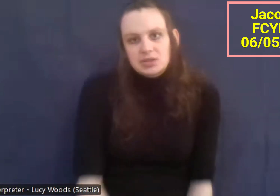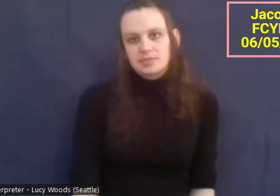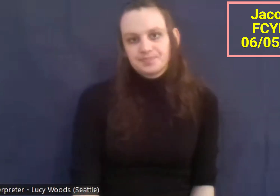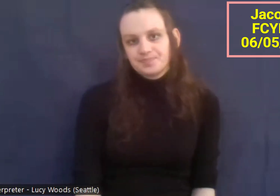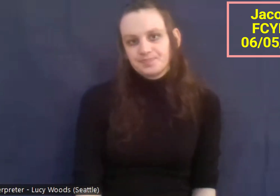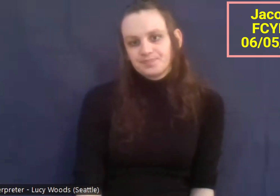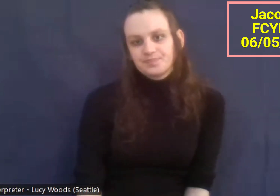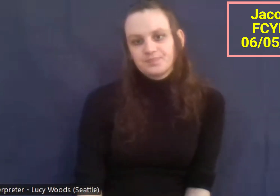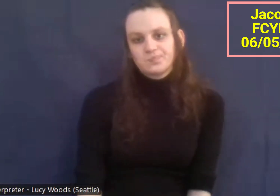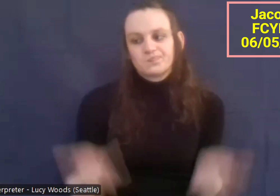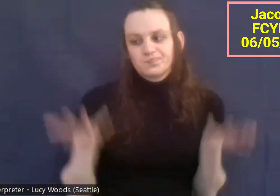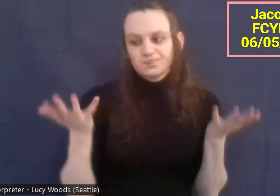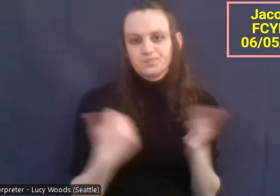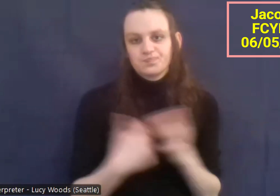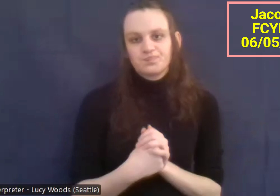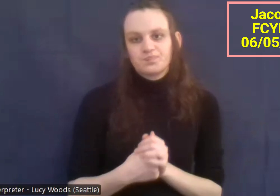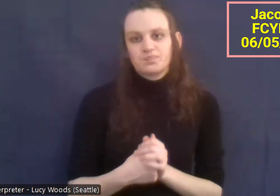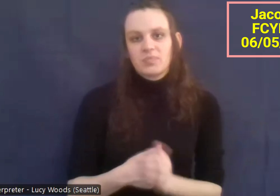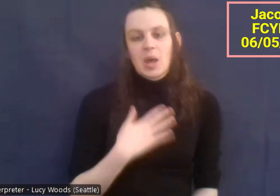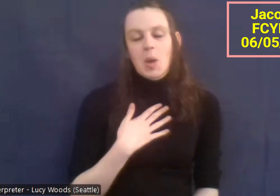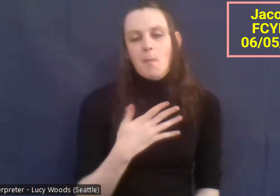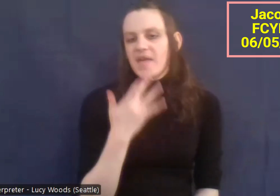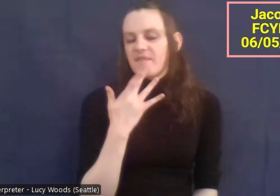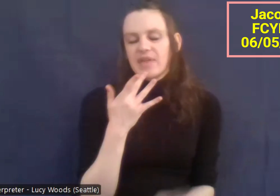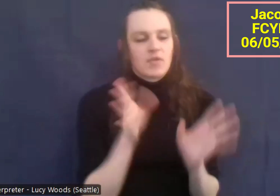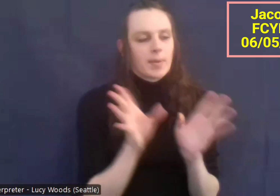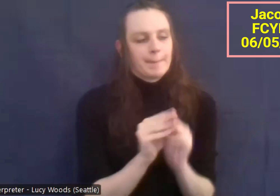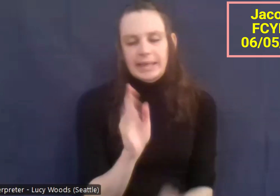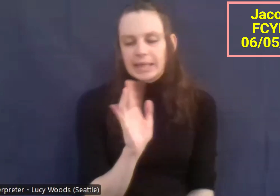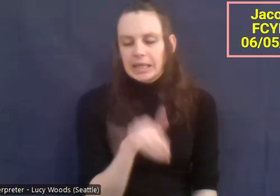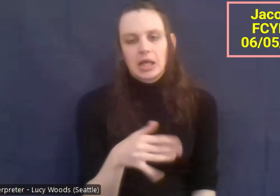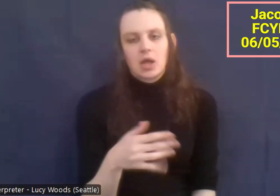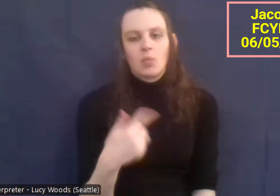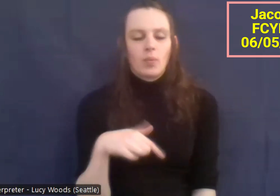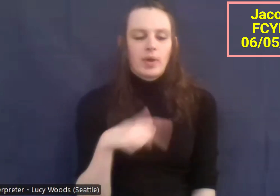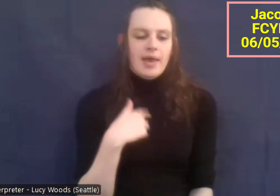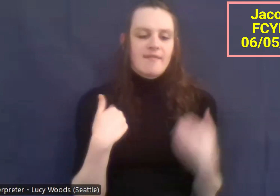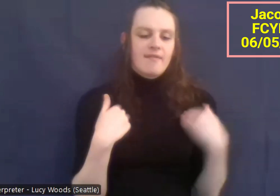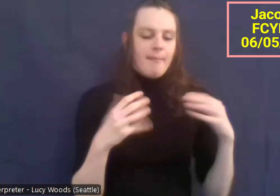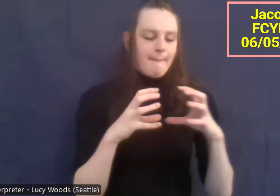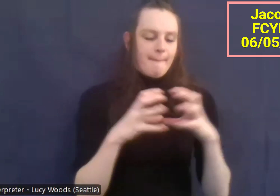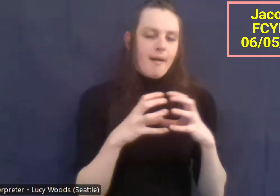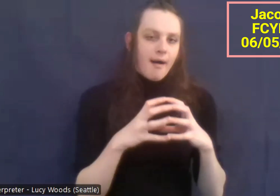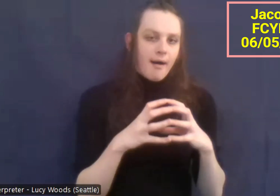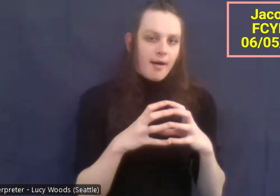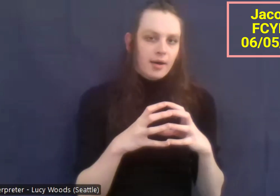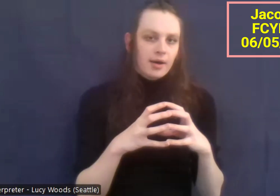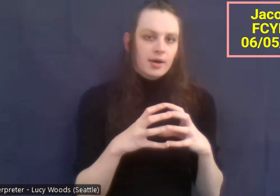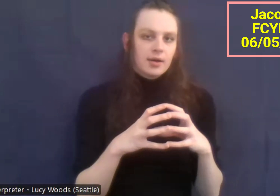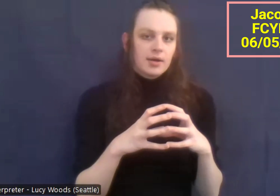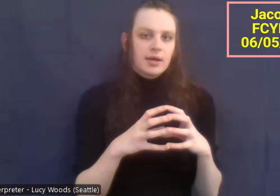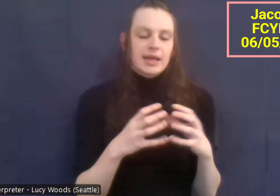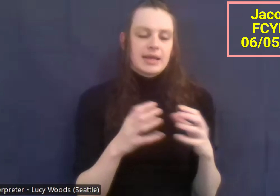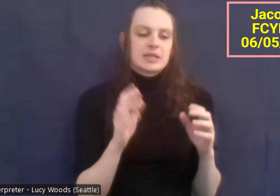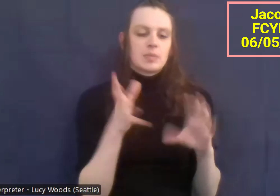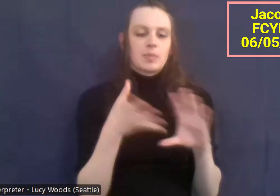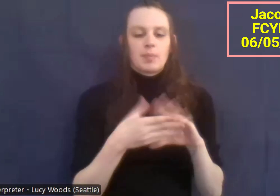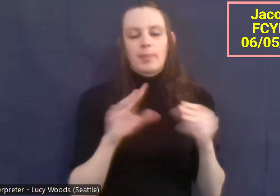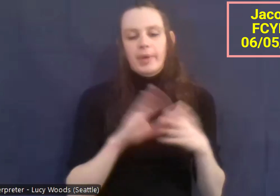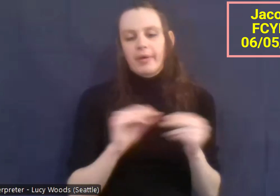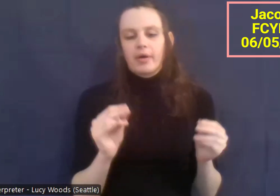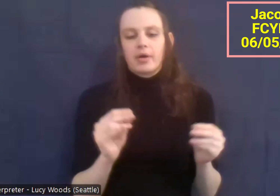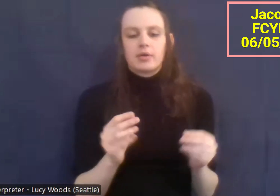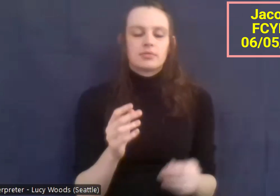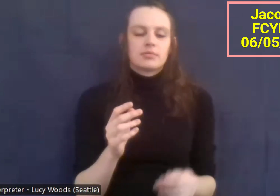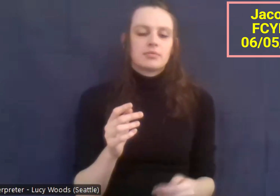And it's my favorite meeting. We pass a ball to each other. The speaker speaks and drops their topic, and then we pass a ball